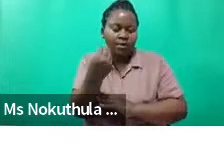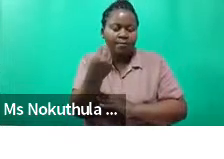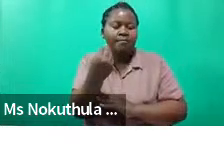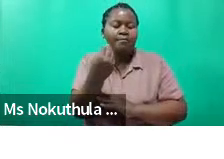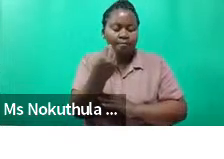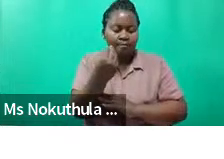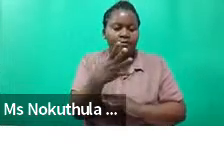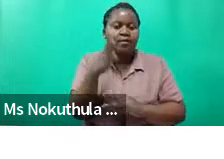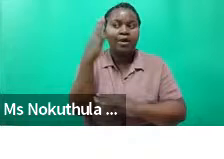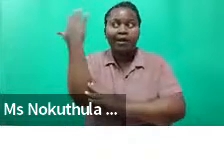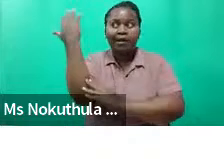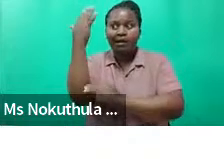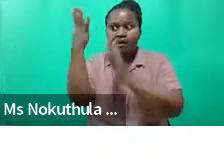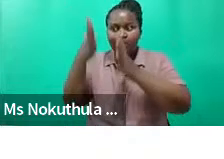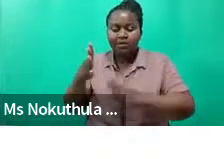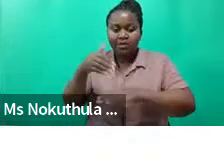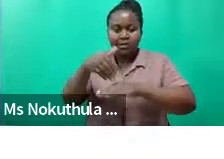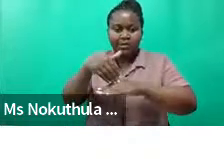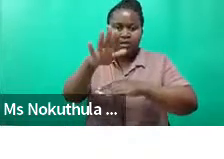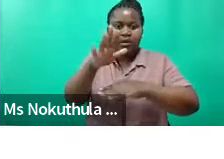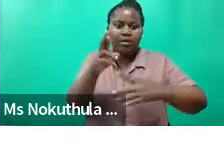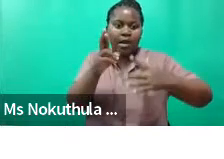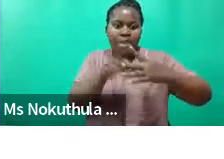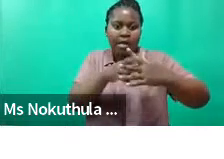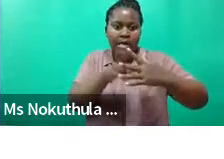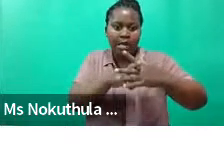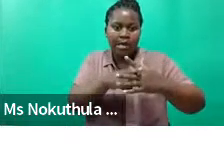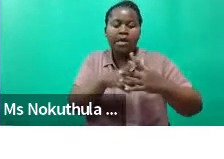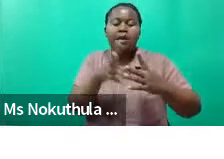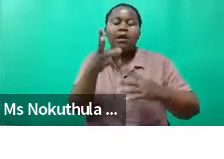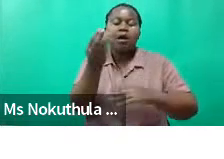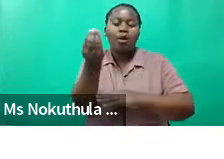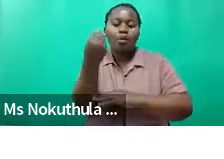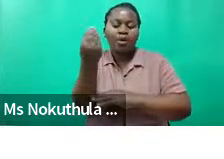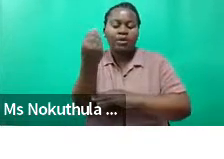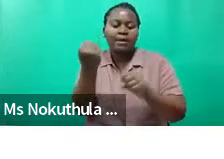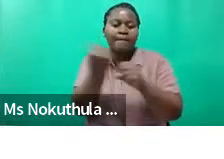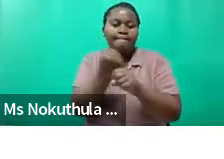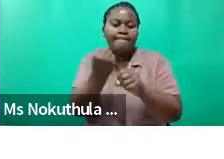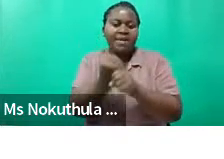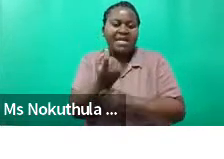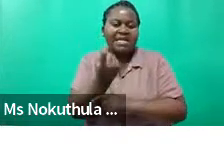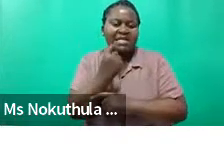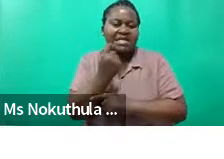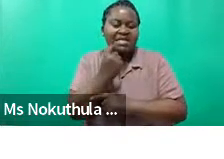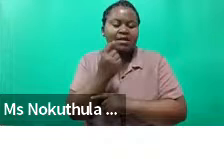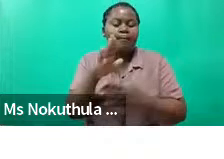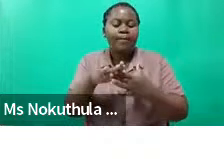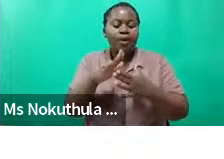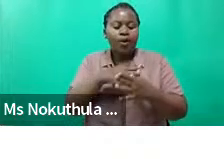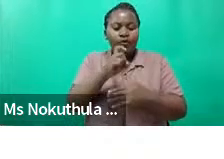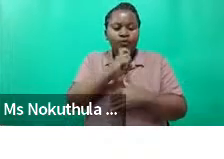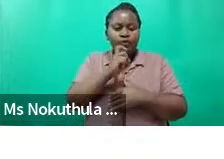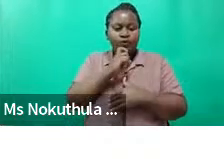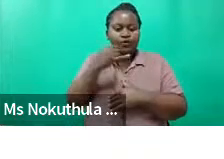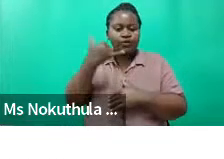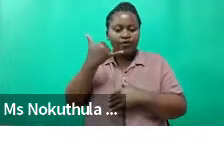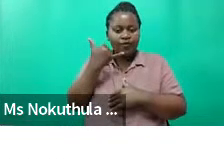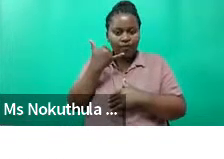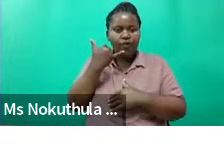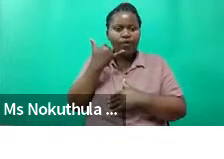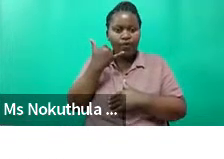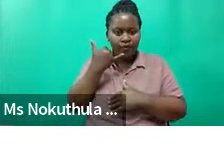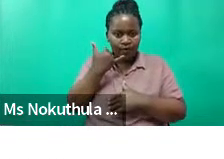lecturers who were sending me recordings on WhatsApp made it easy for me, because I was able to go on my phone without the assistance